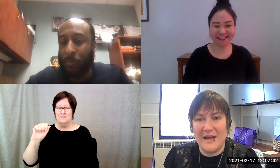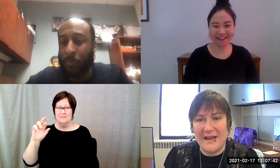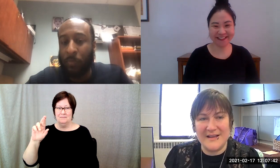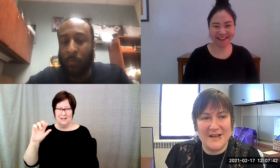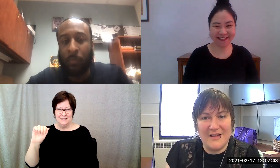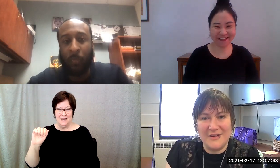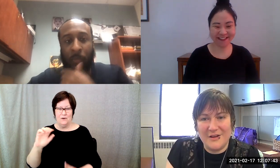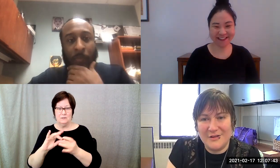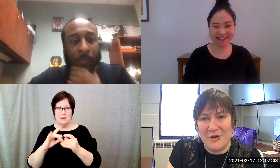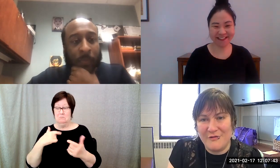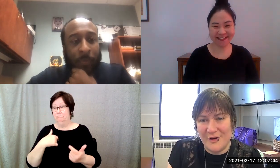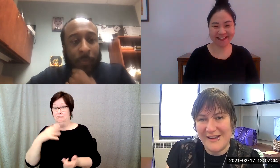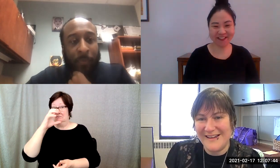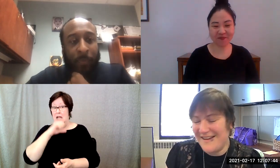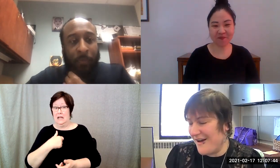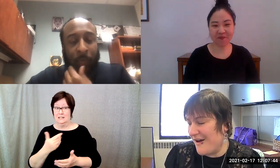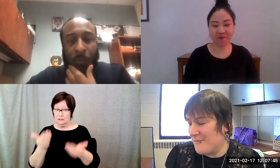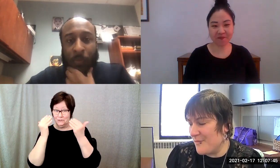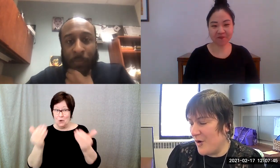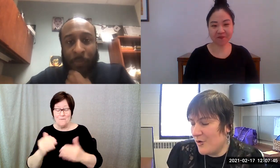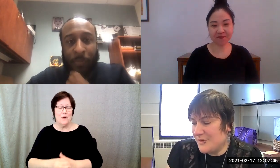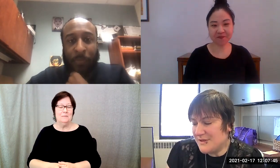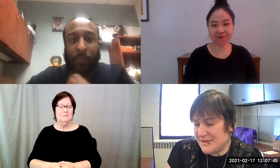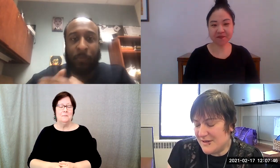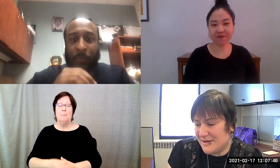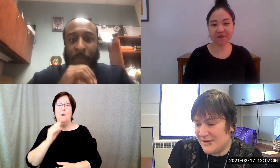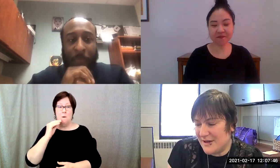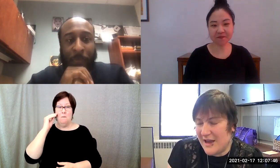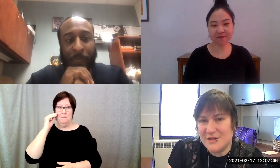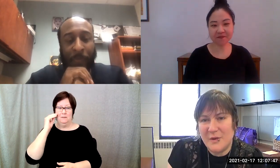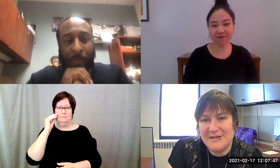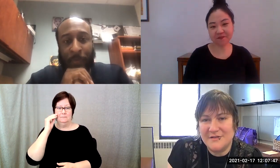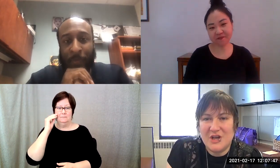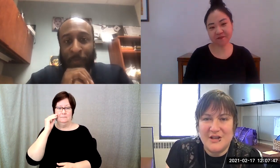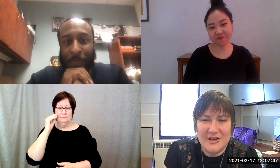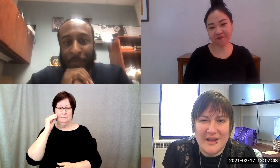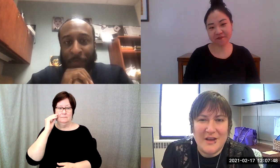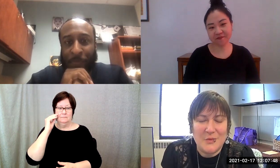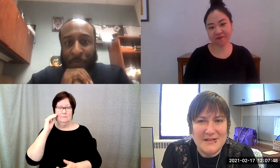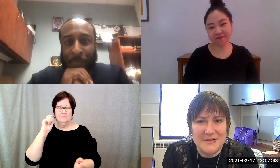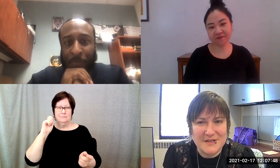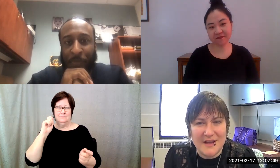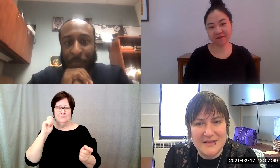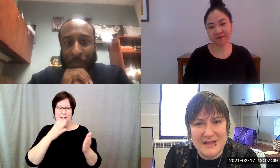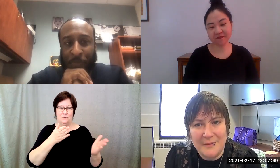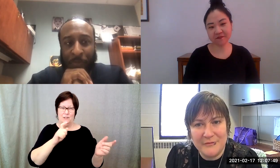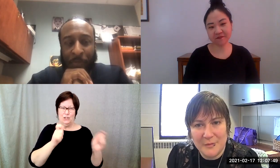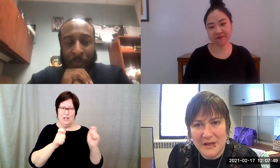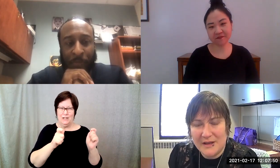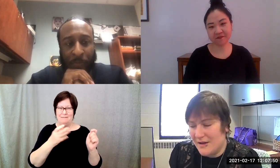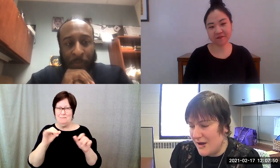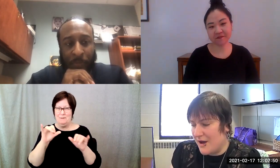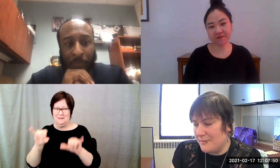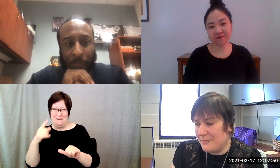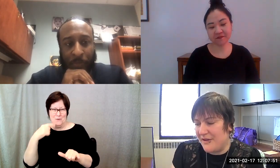Well, I guess I'll go for it. Home has ways of changing and ways of staying the same for